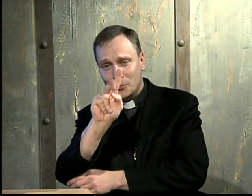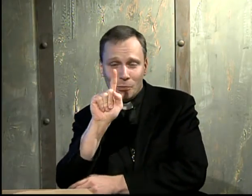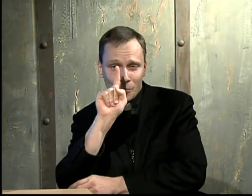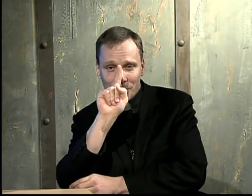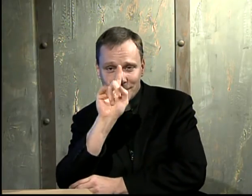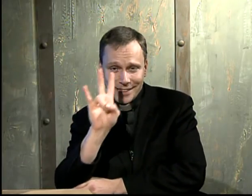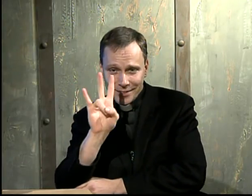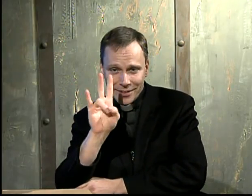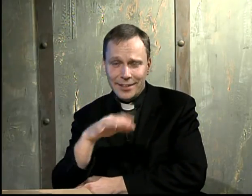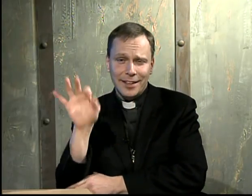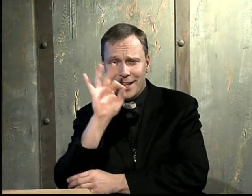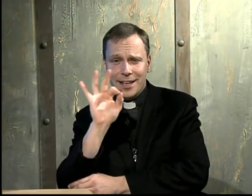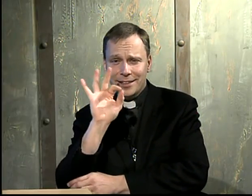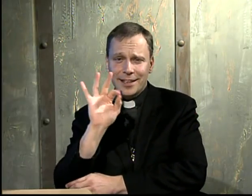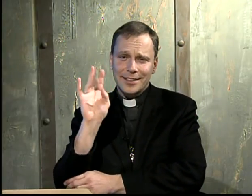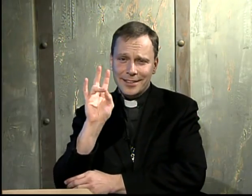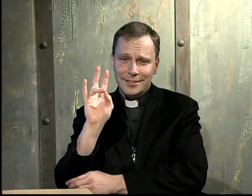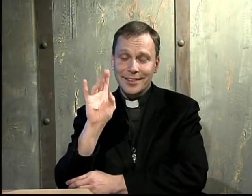8025. Again, it's